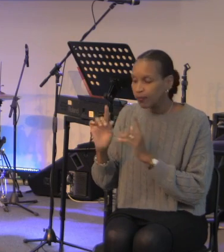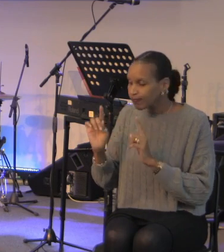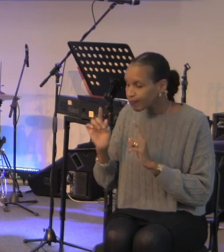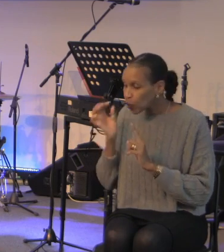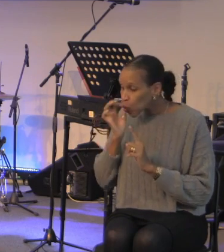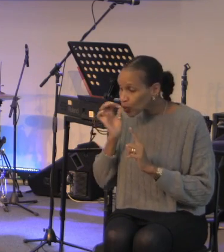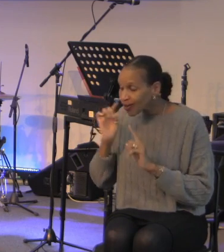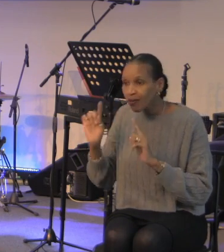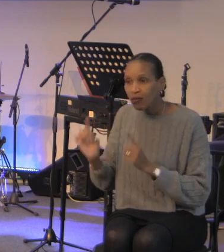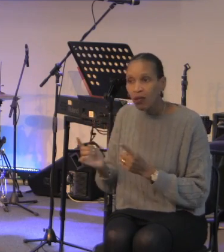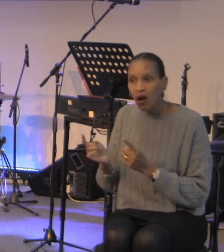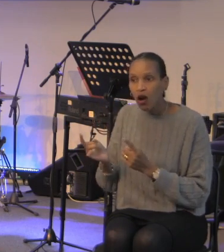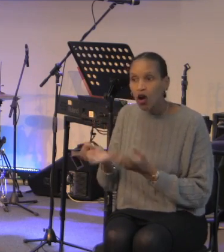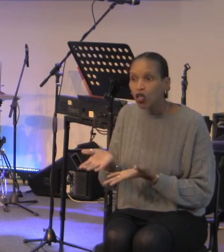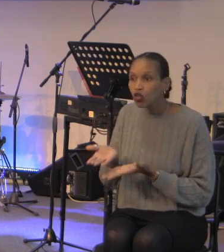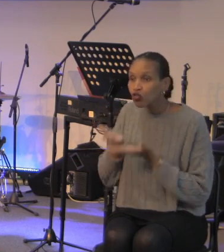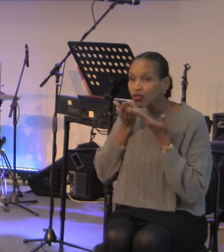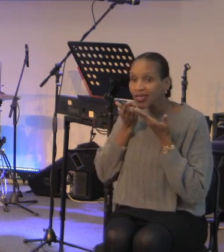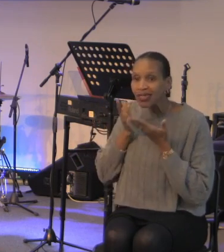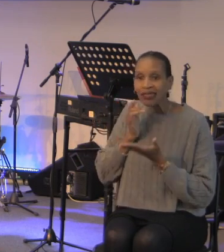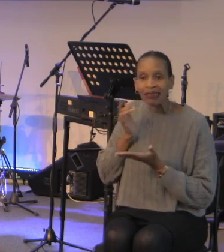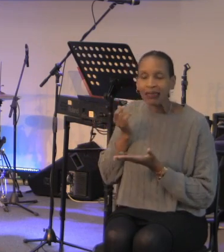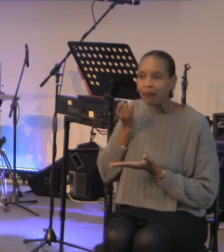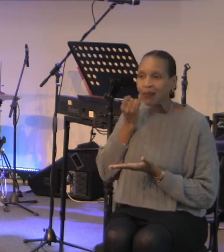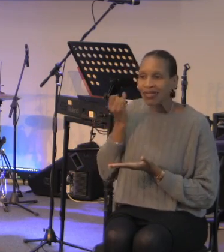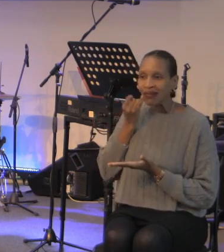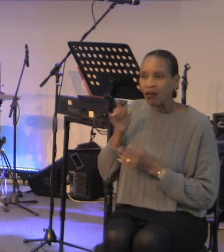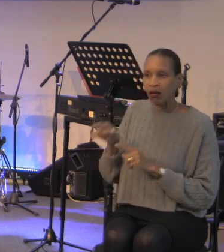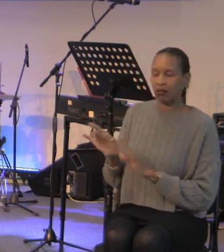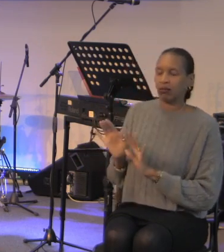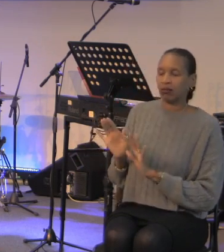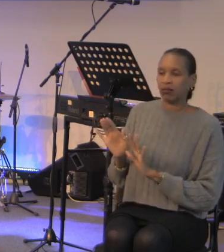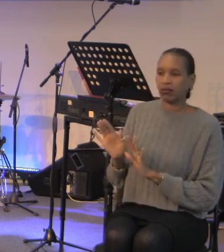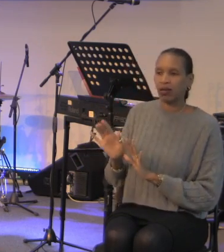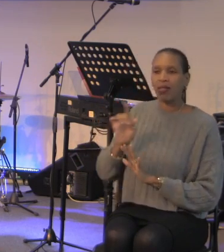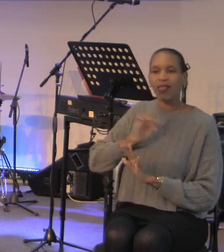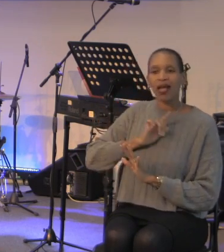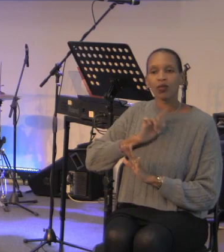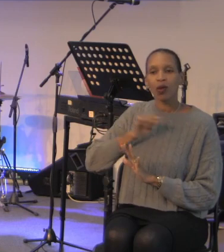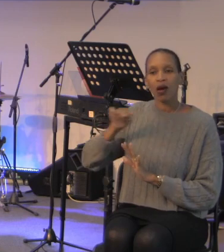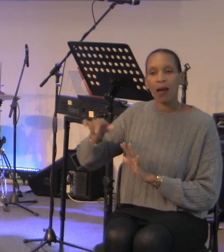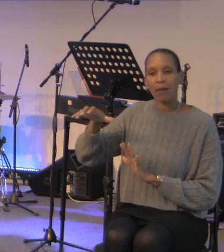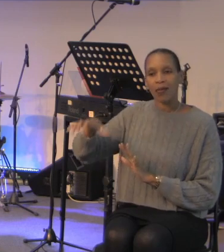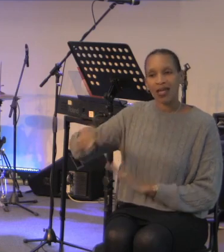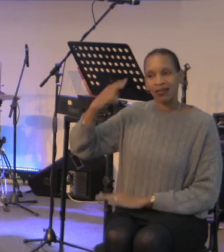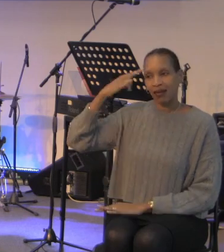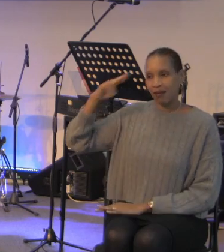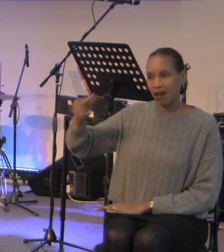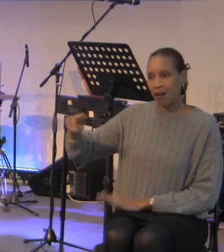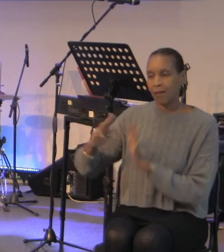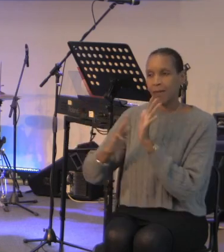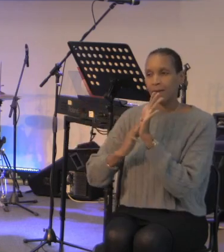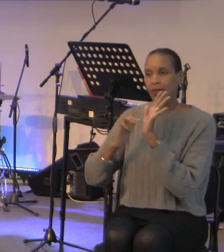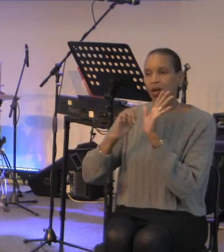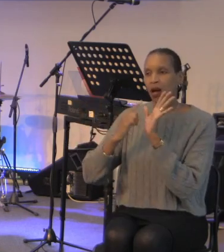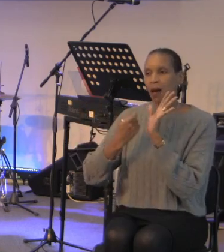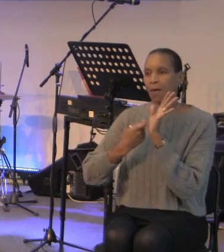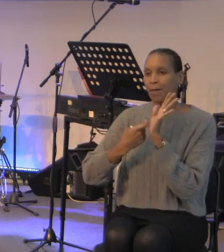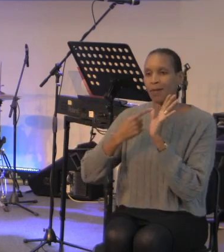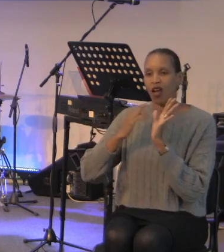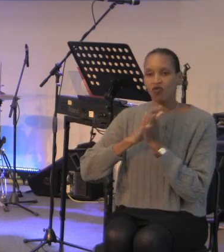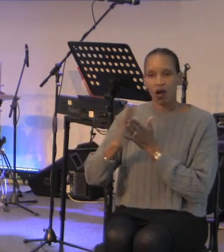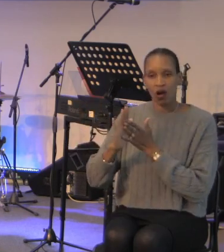water because it tasted bitter. That's why the place was called Marah, means